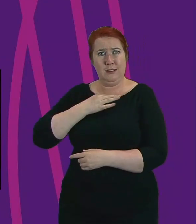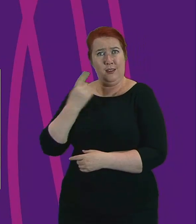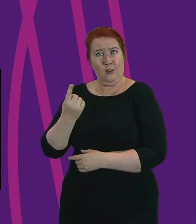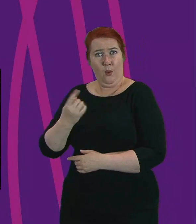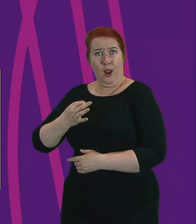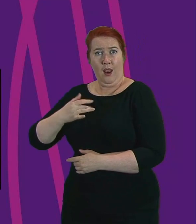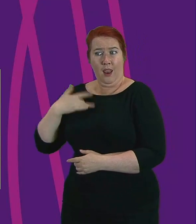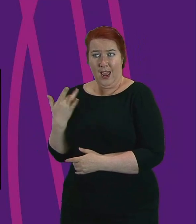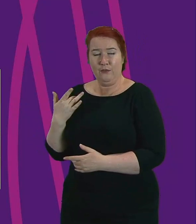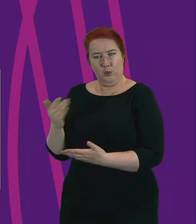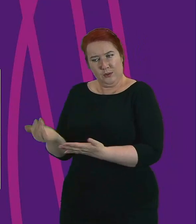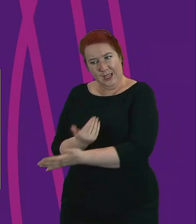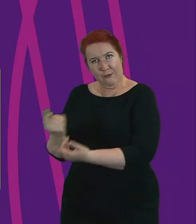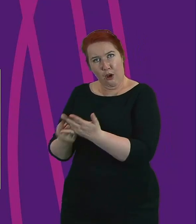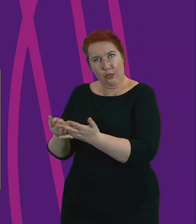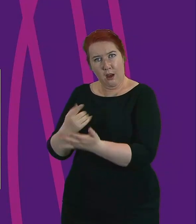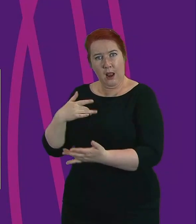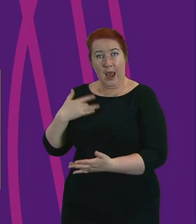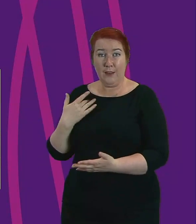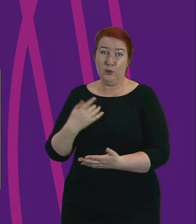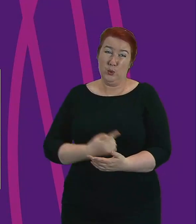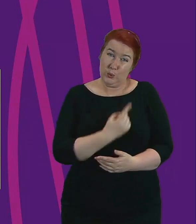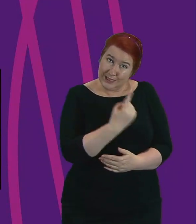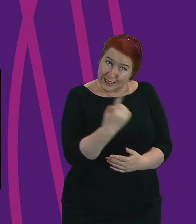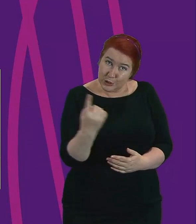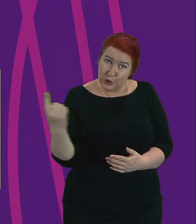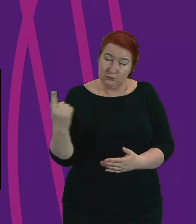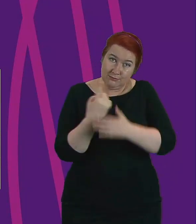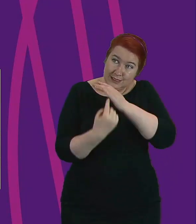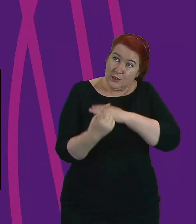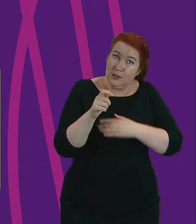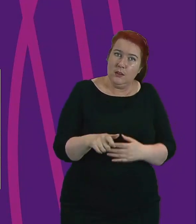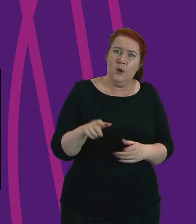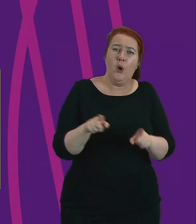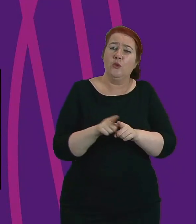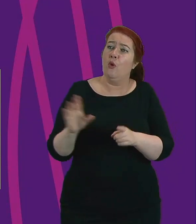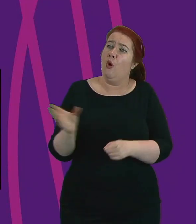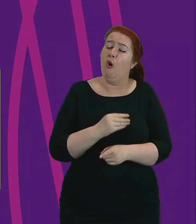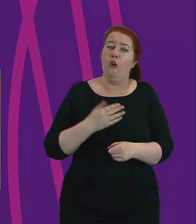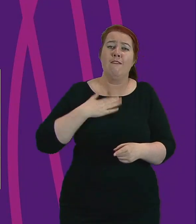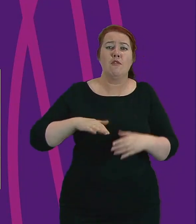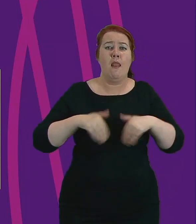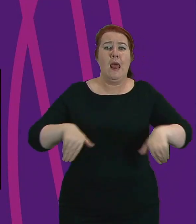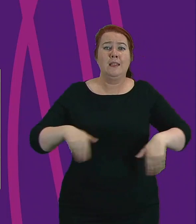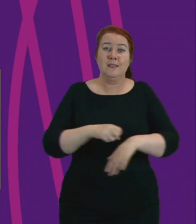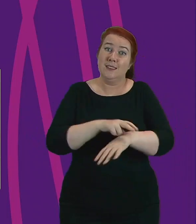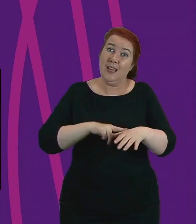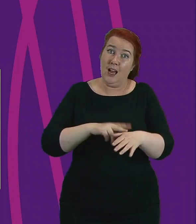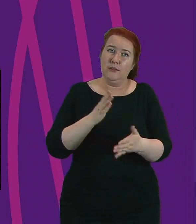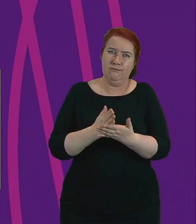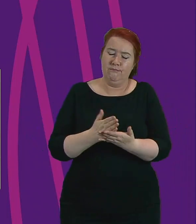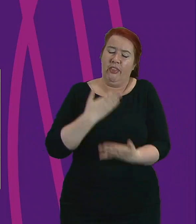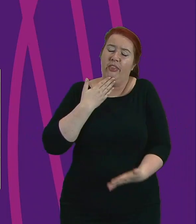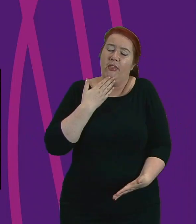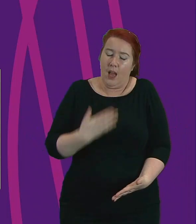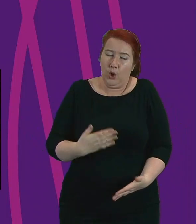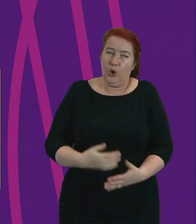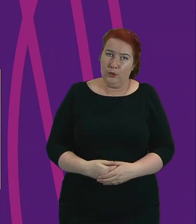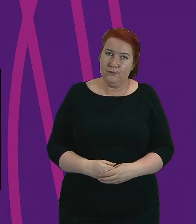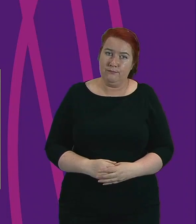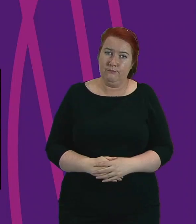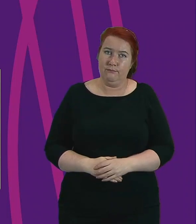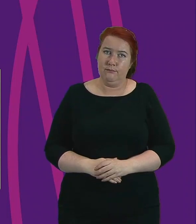this crisis. So to each and every single one of them and all our other frontline workers, a genuine thank you. It's right